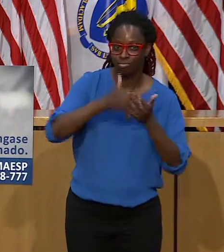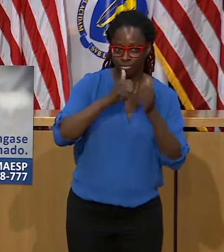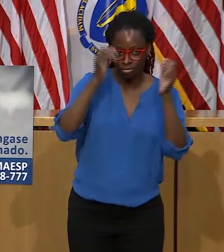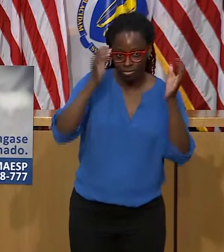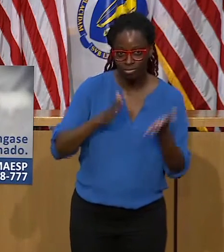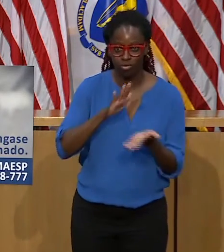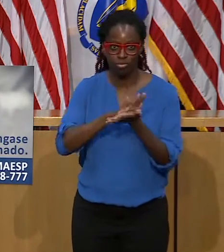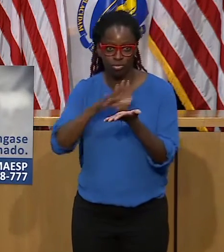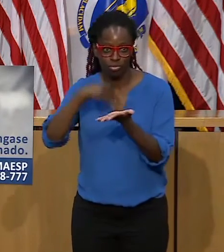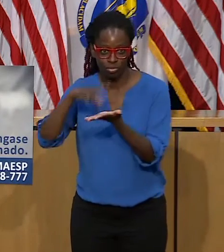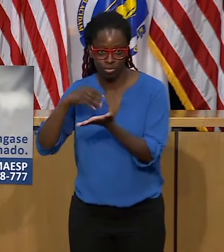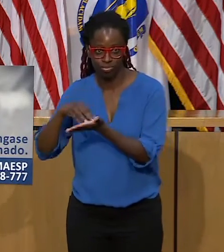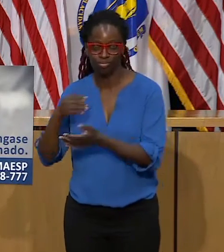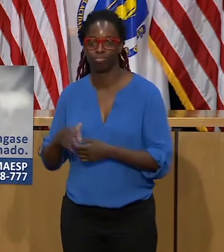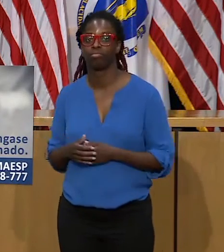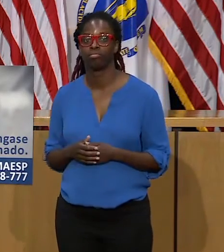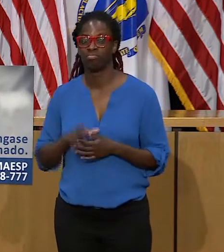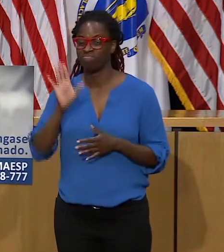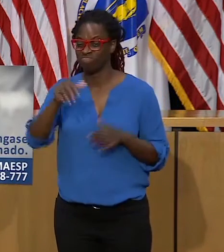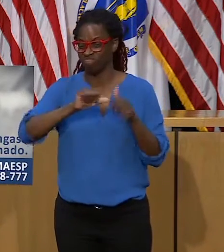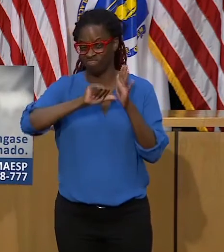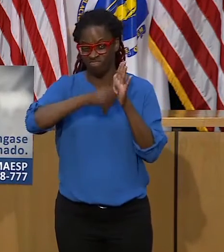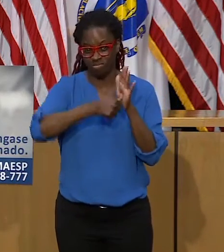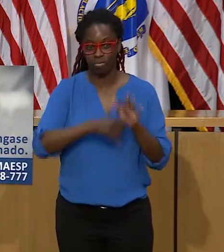for requirement to return to school.